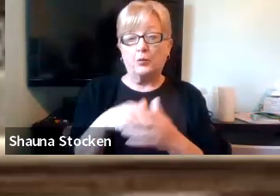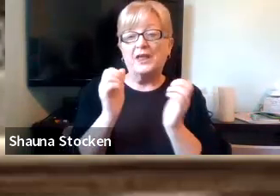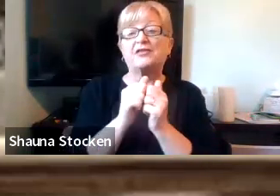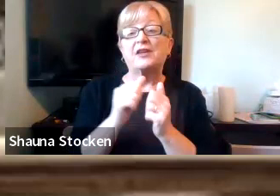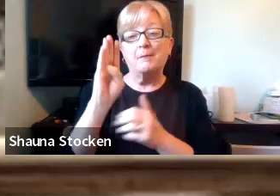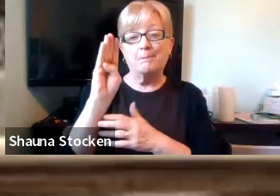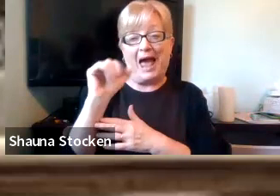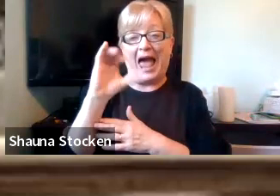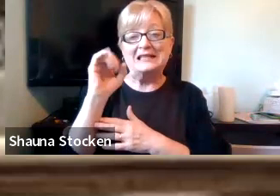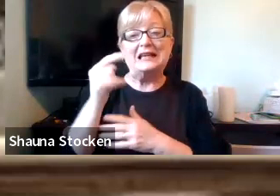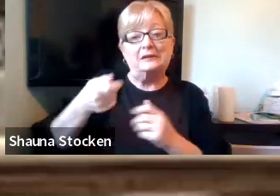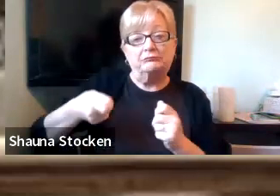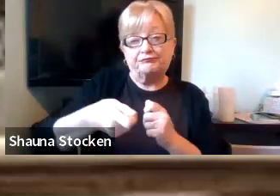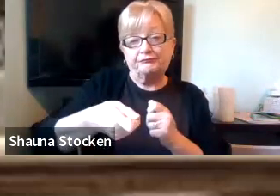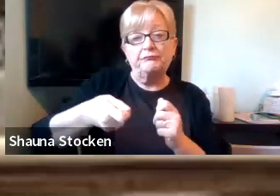So